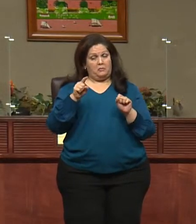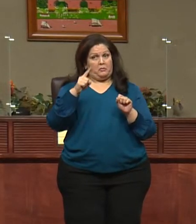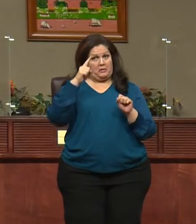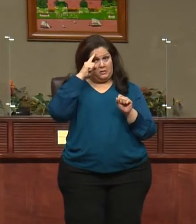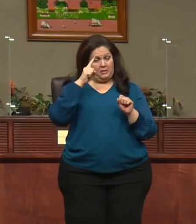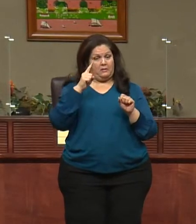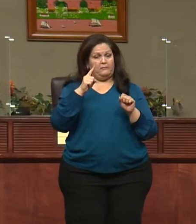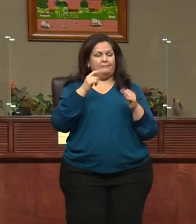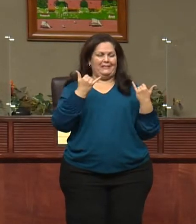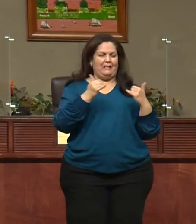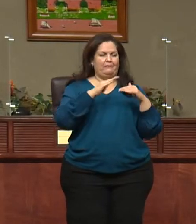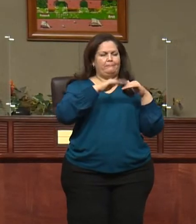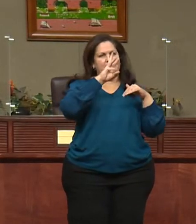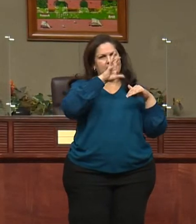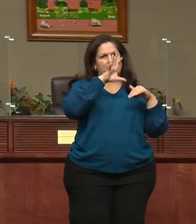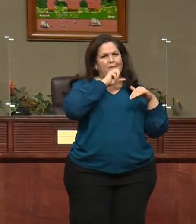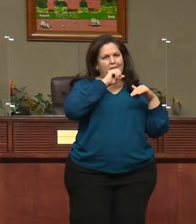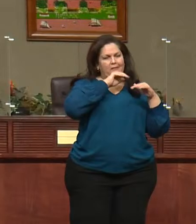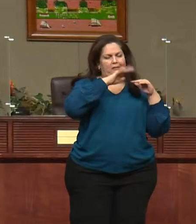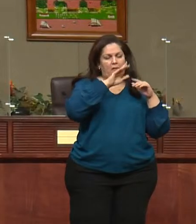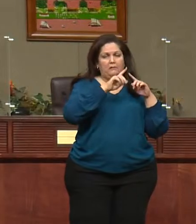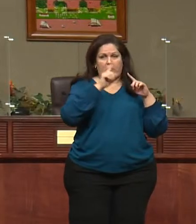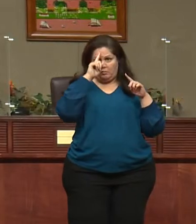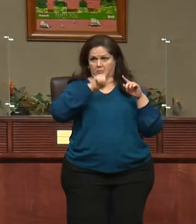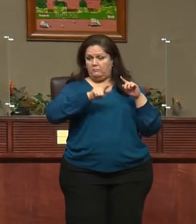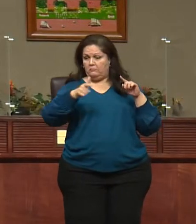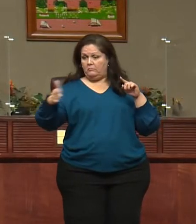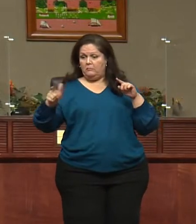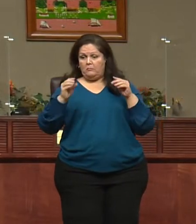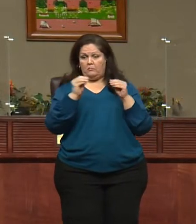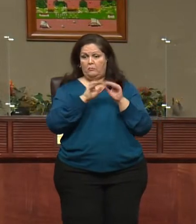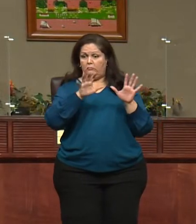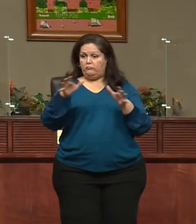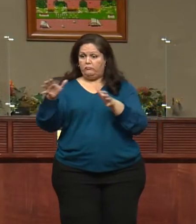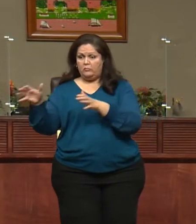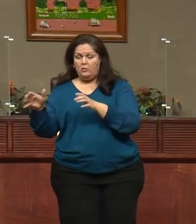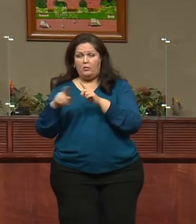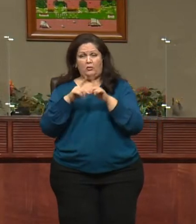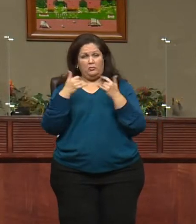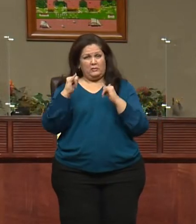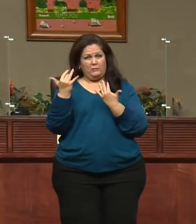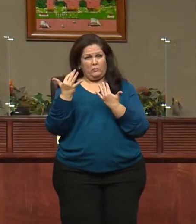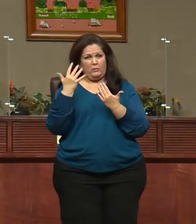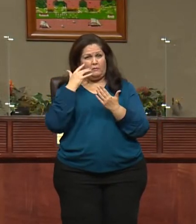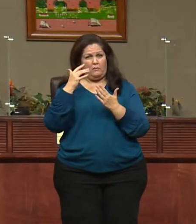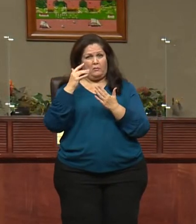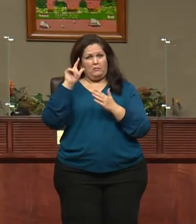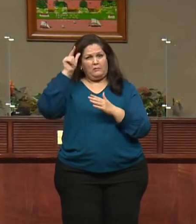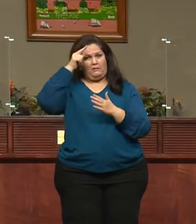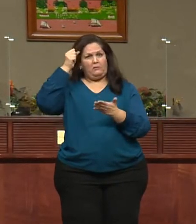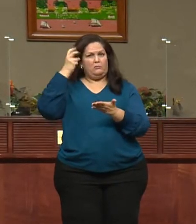vaccinated soon beyond 65 and up, or is that even a county decision? Do you have to wait for the state on that?